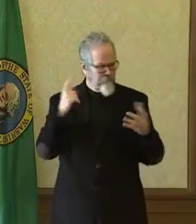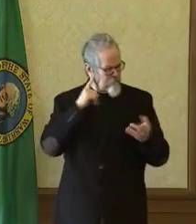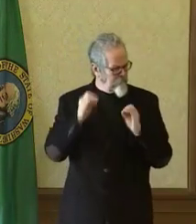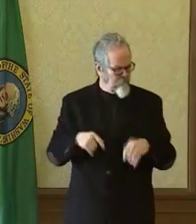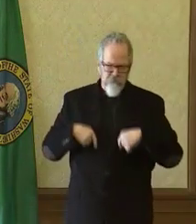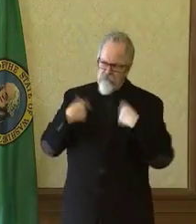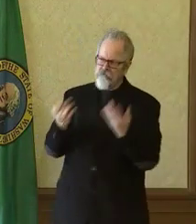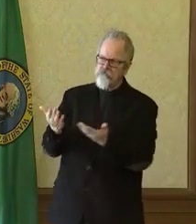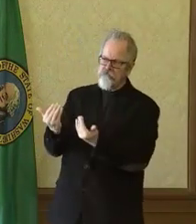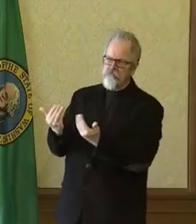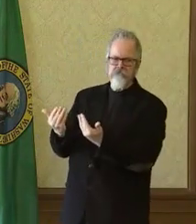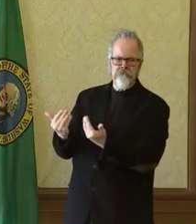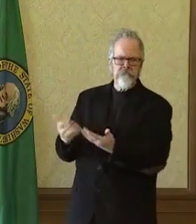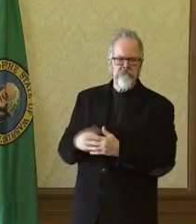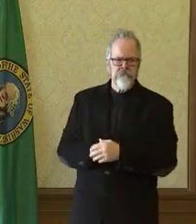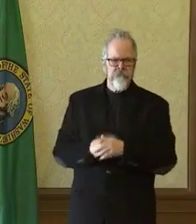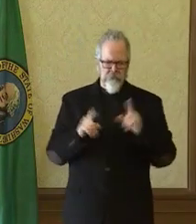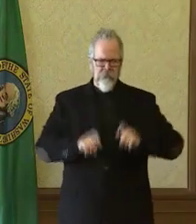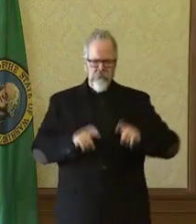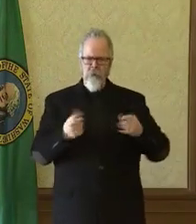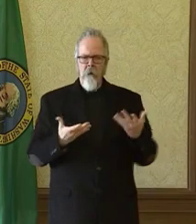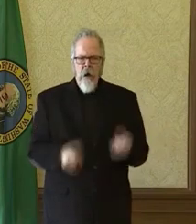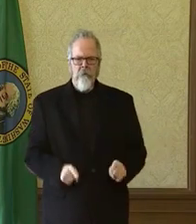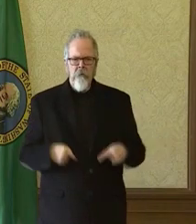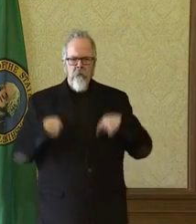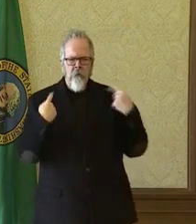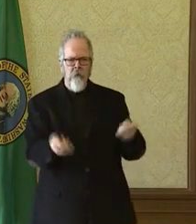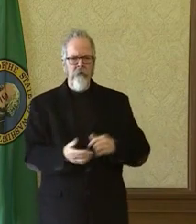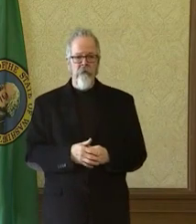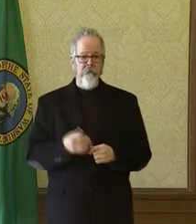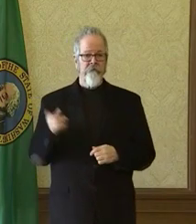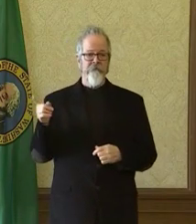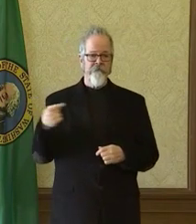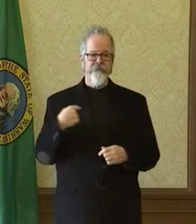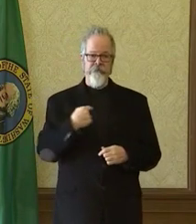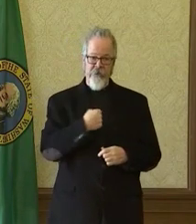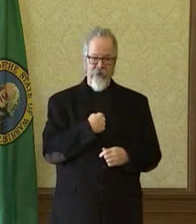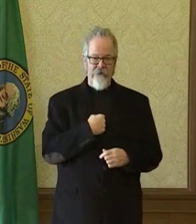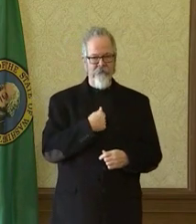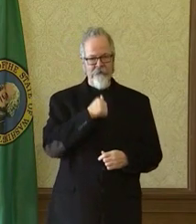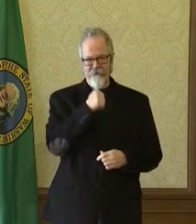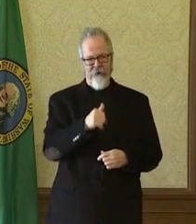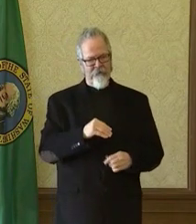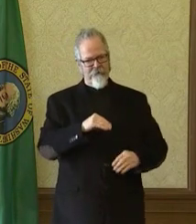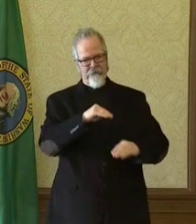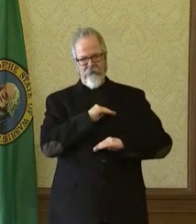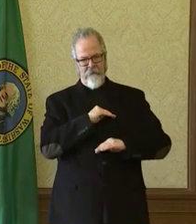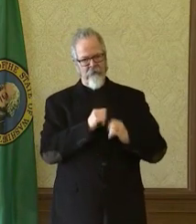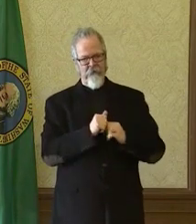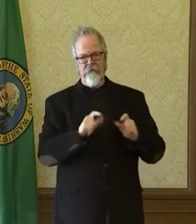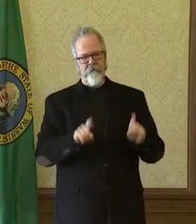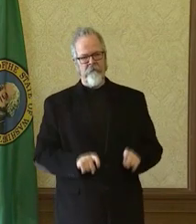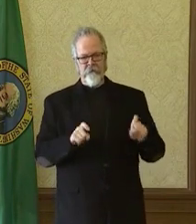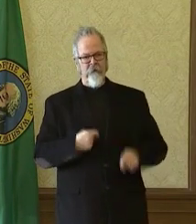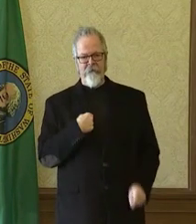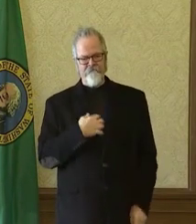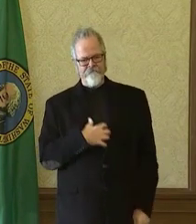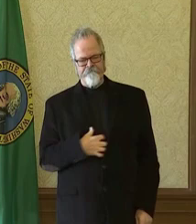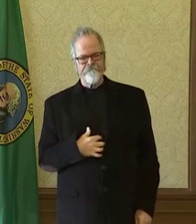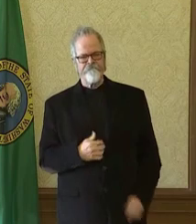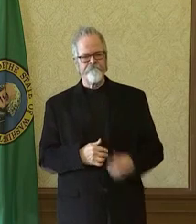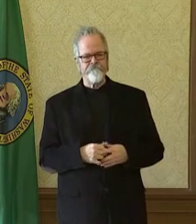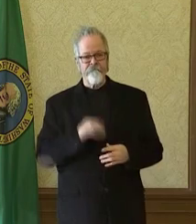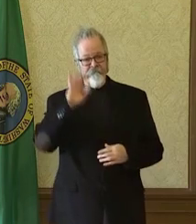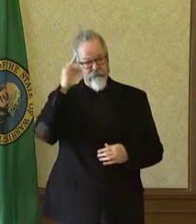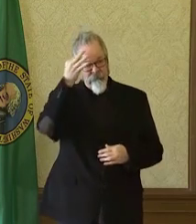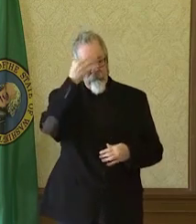position. And this is one of my greatest frustrations, where the federal government has not acted with as much